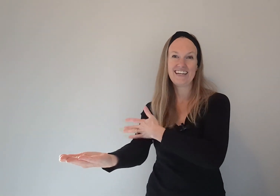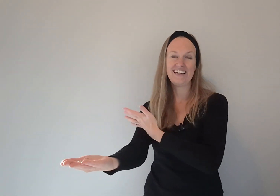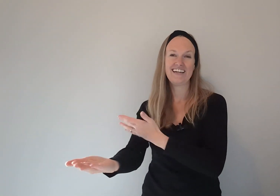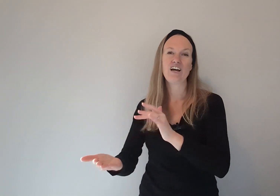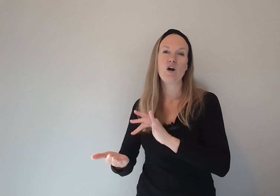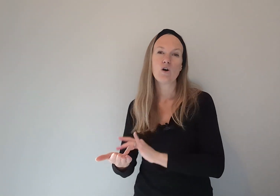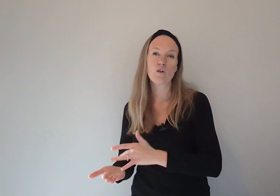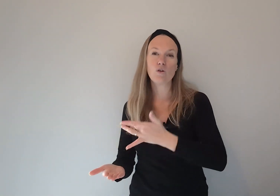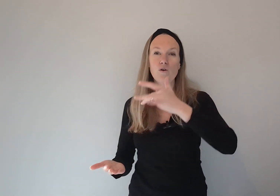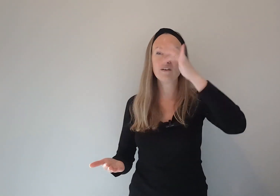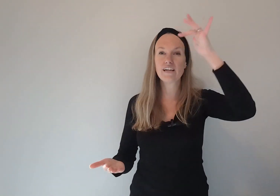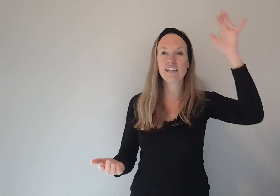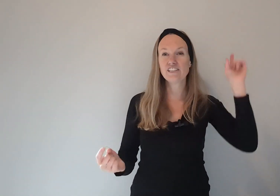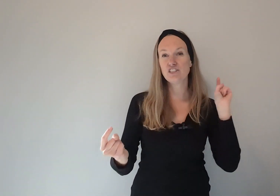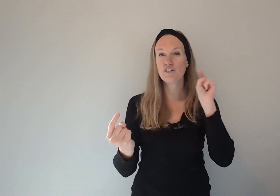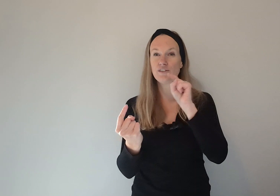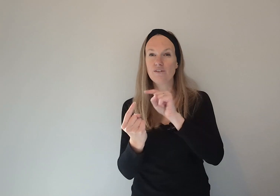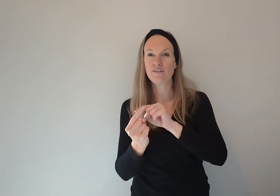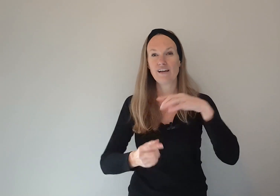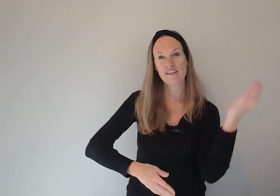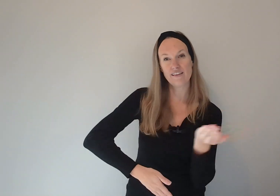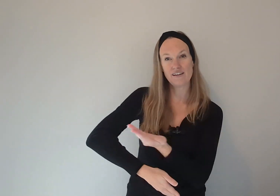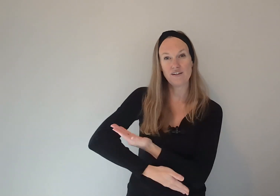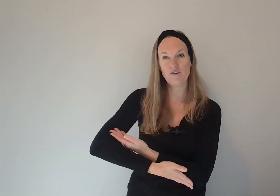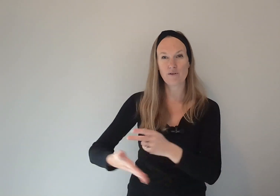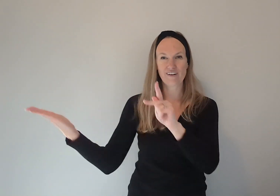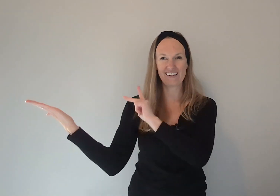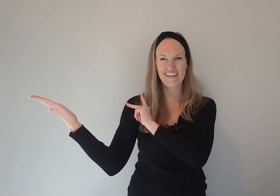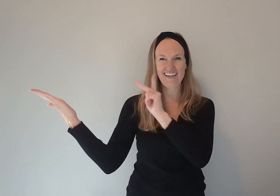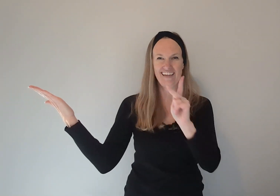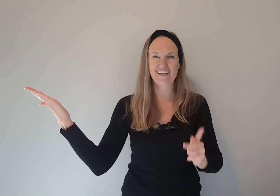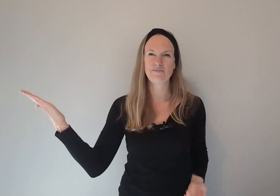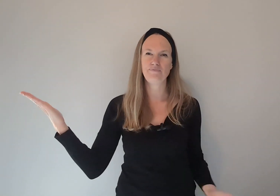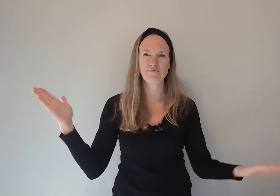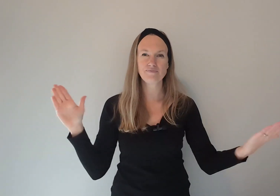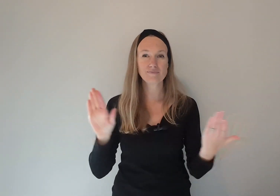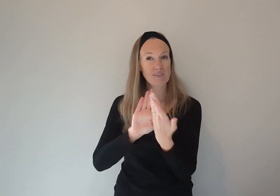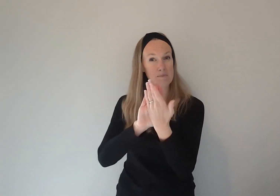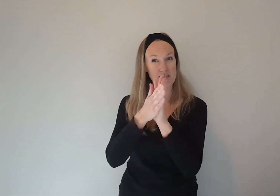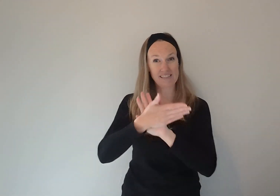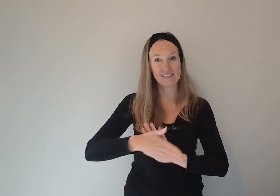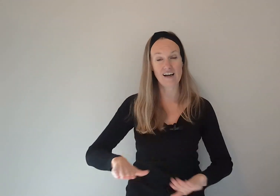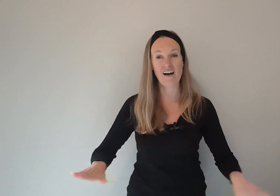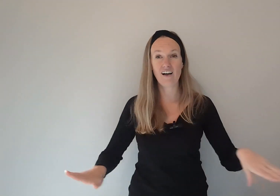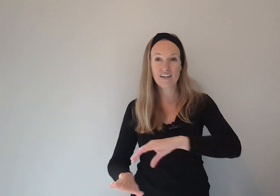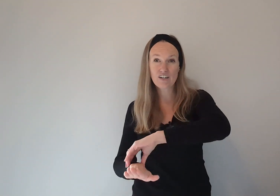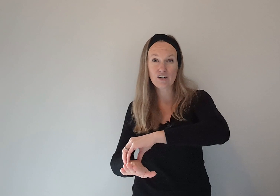sing, glory to the newborn king. Peace on